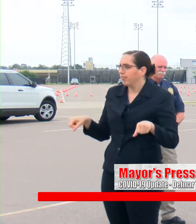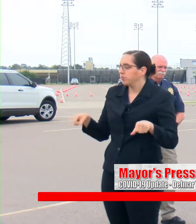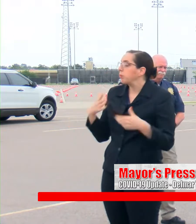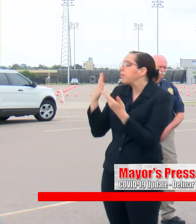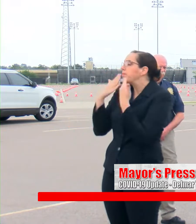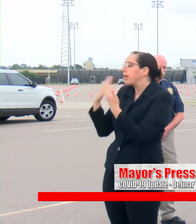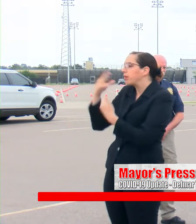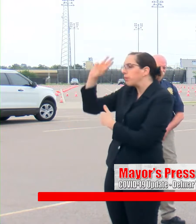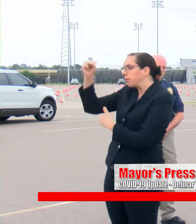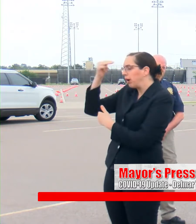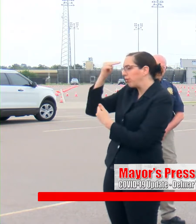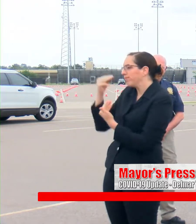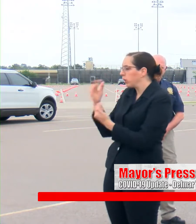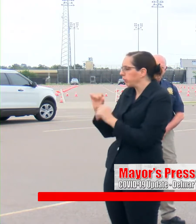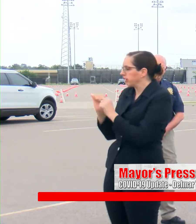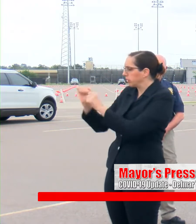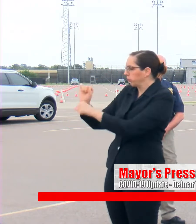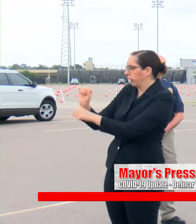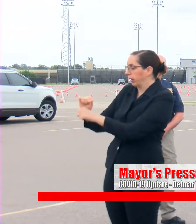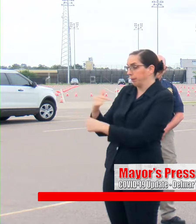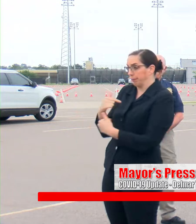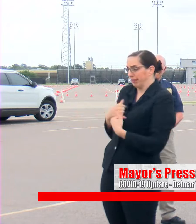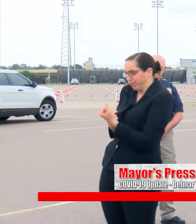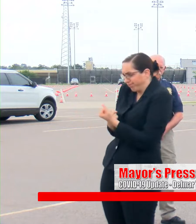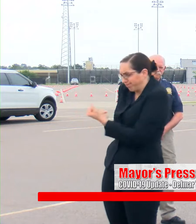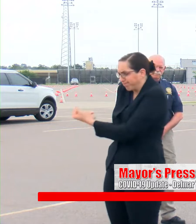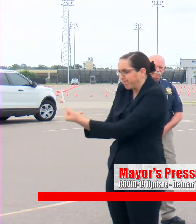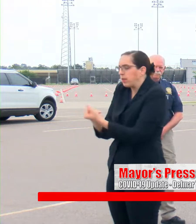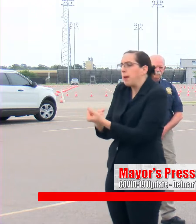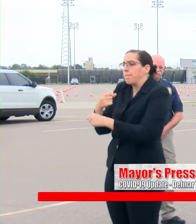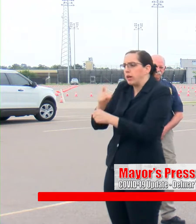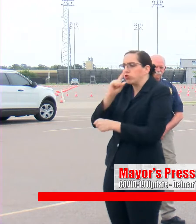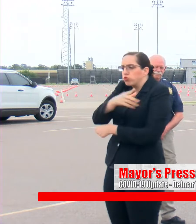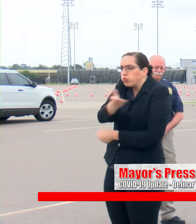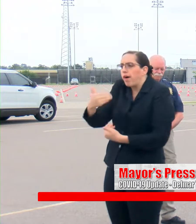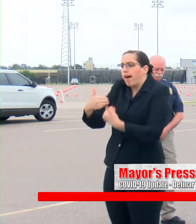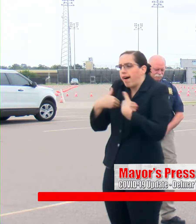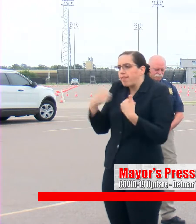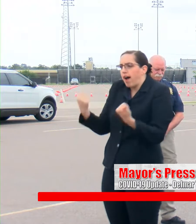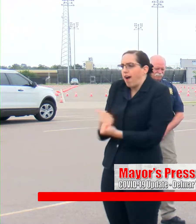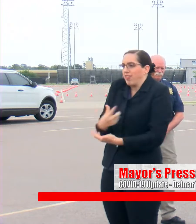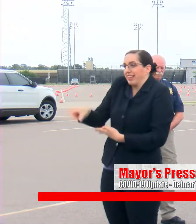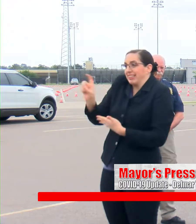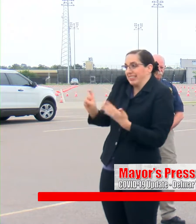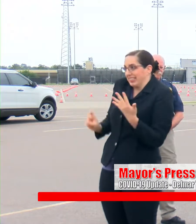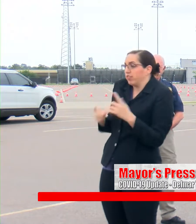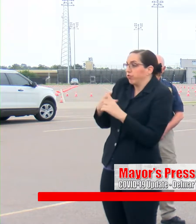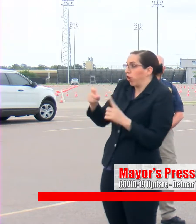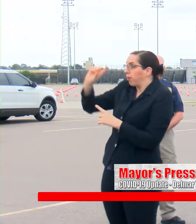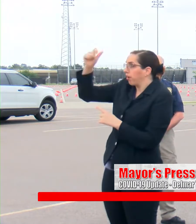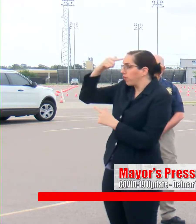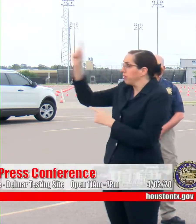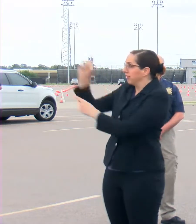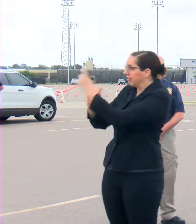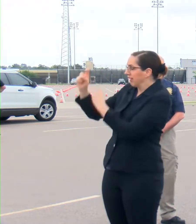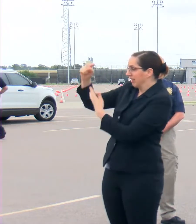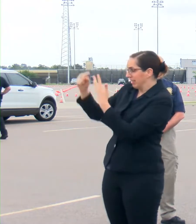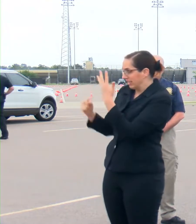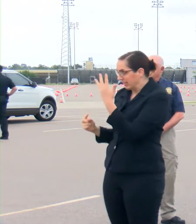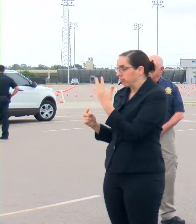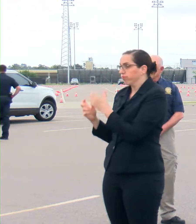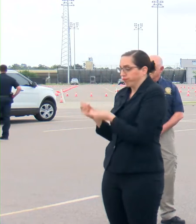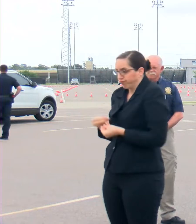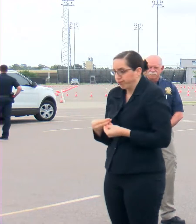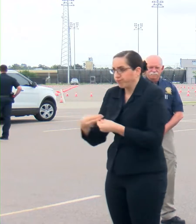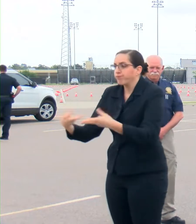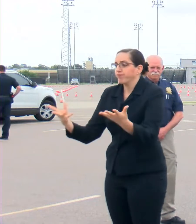you continue your work, my advocacy will be for you to continue to have the resources, the federal resources that are necessary for all